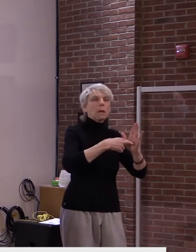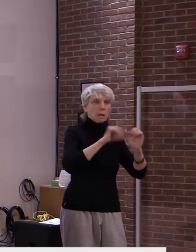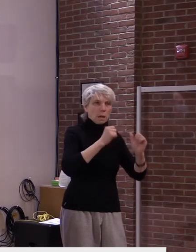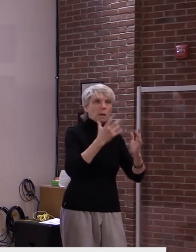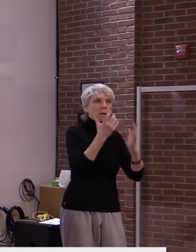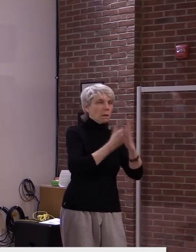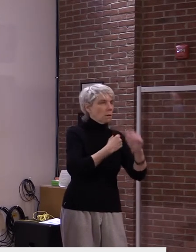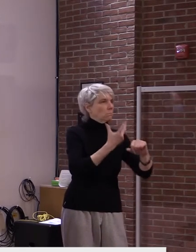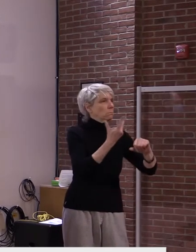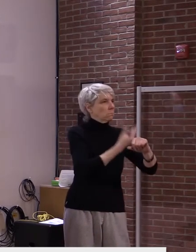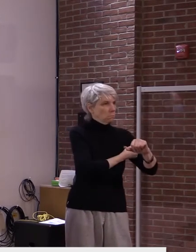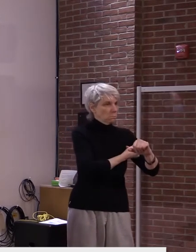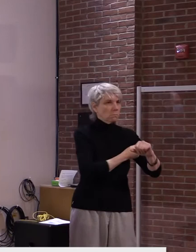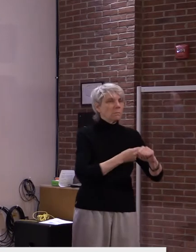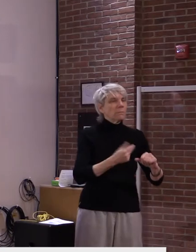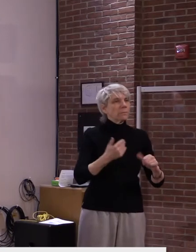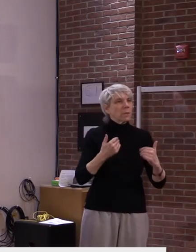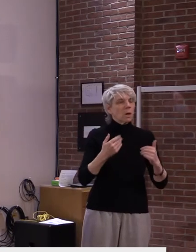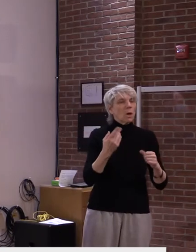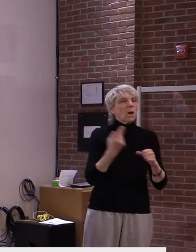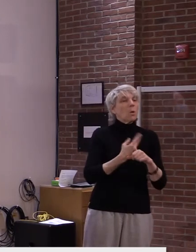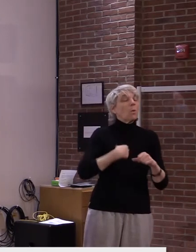HANs, health advisory